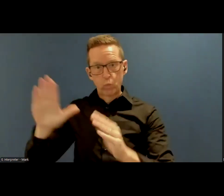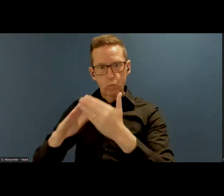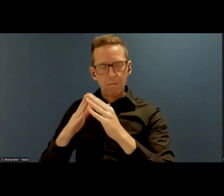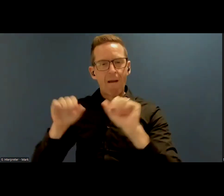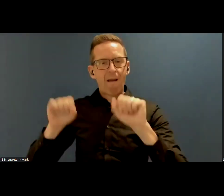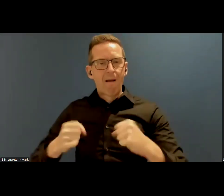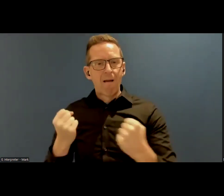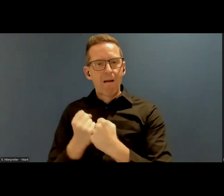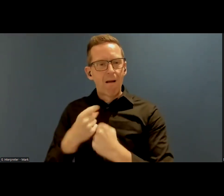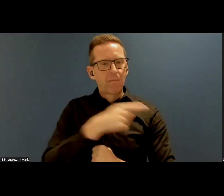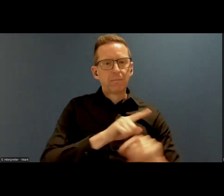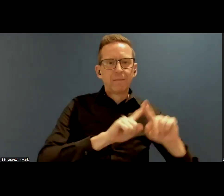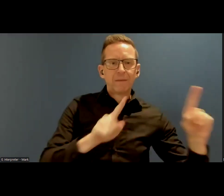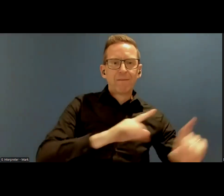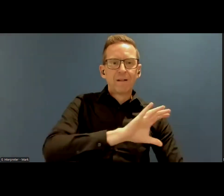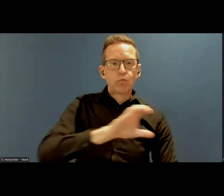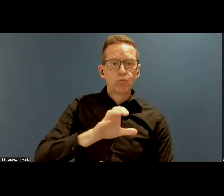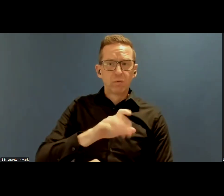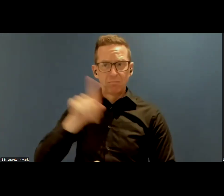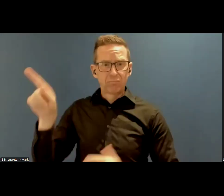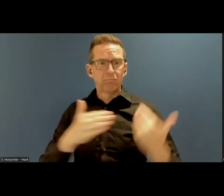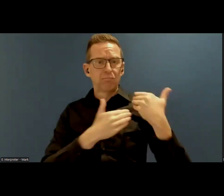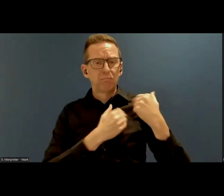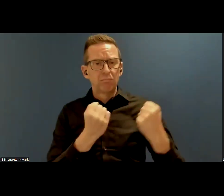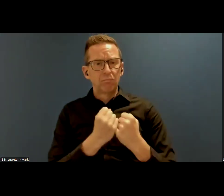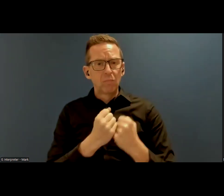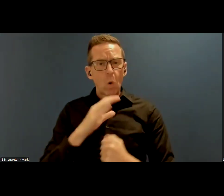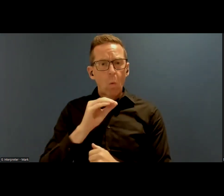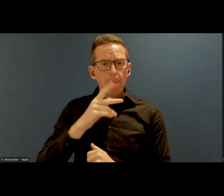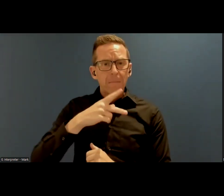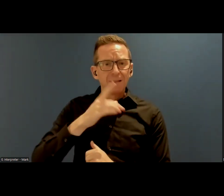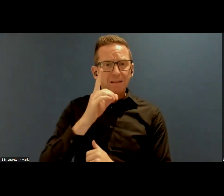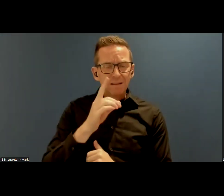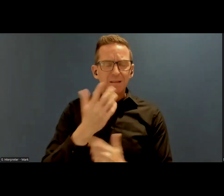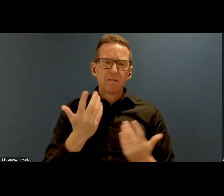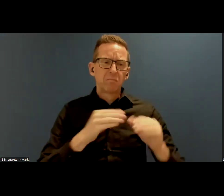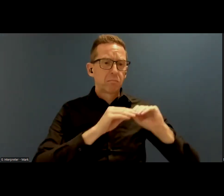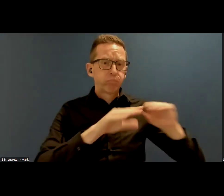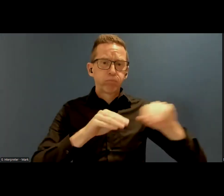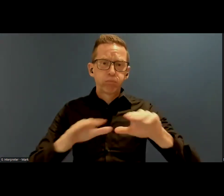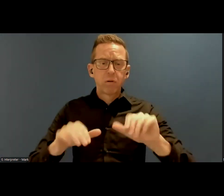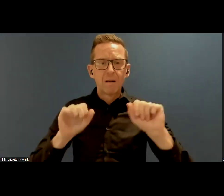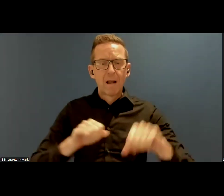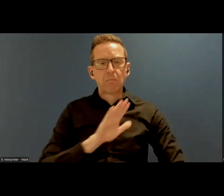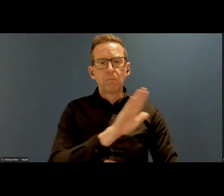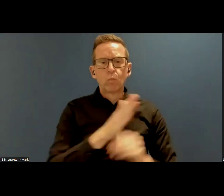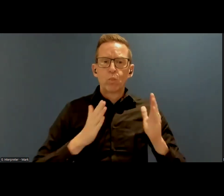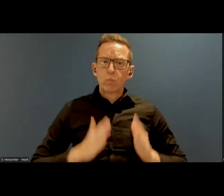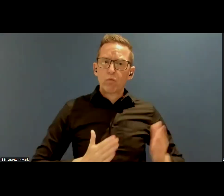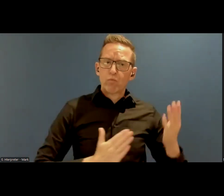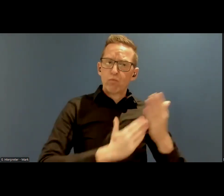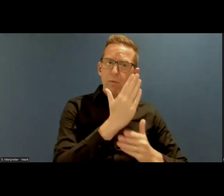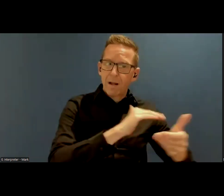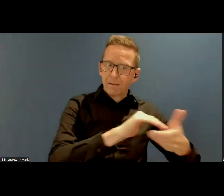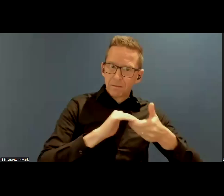and enforcement of the UNCRPD through local human rights-based organizations, the umbrella disability bodies,